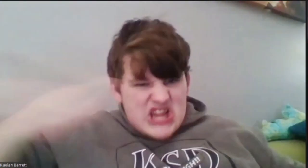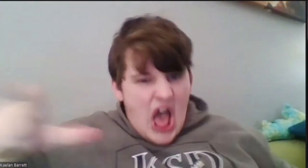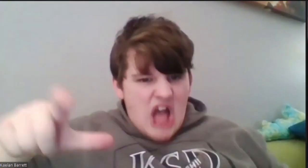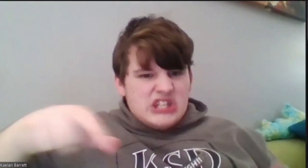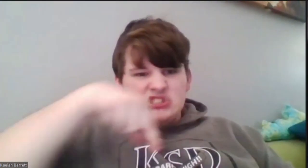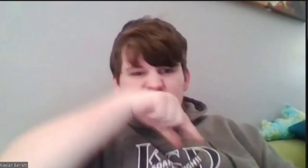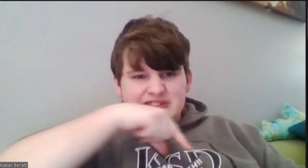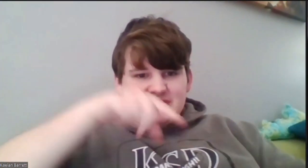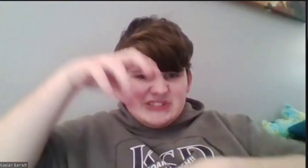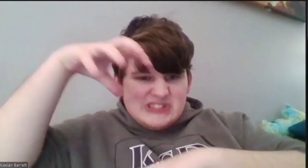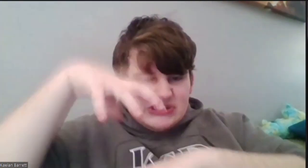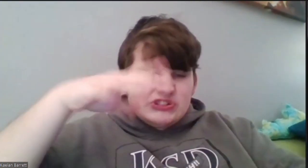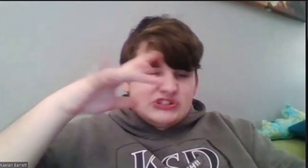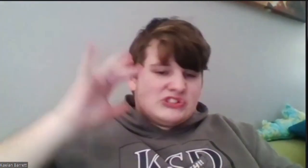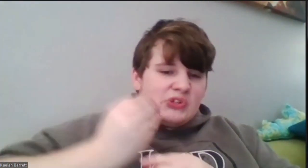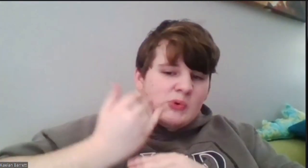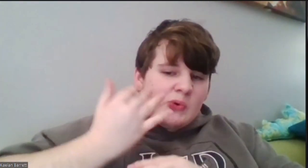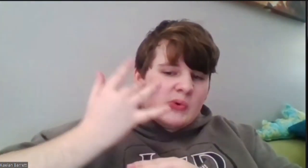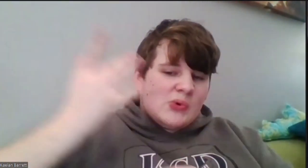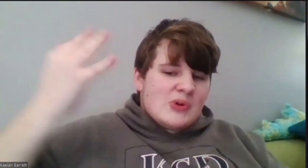this giant turkey.